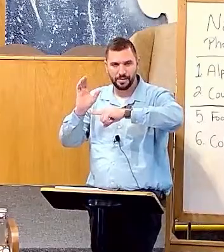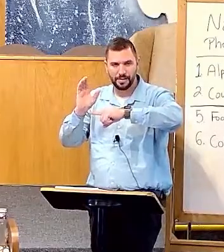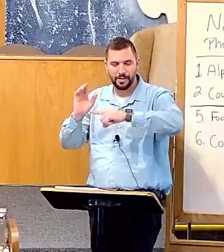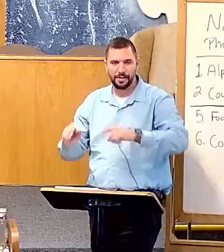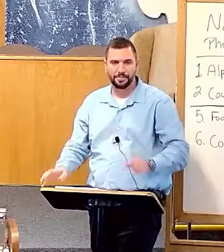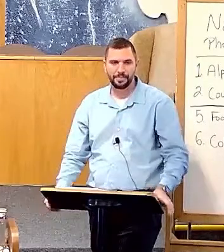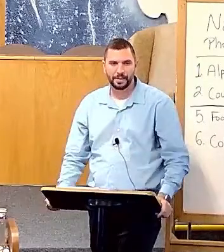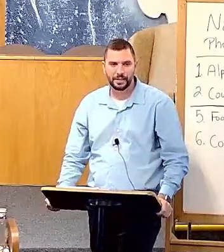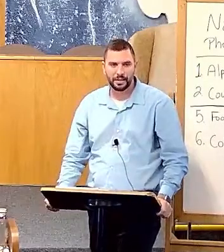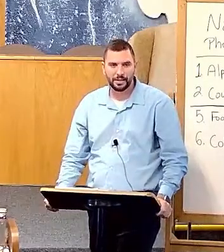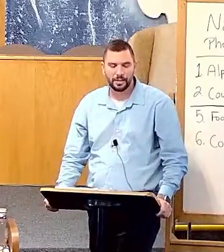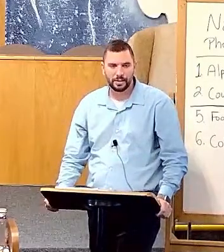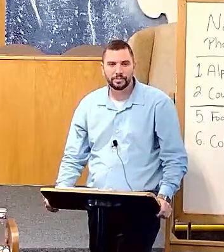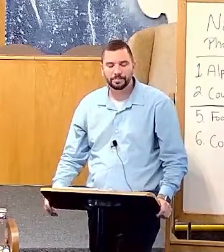Yeah.